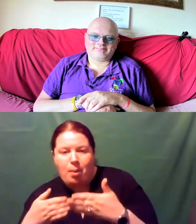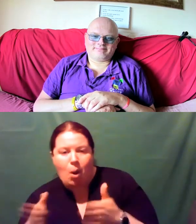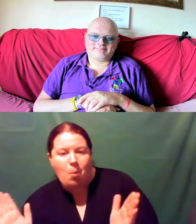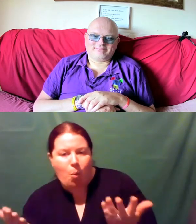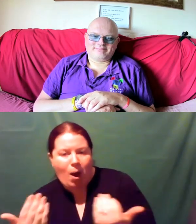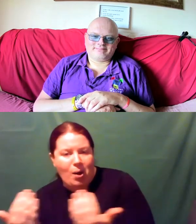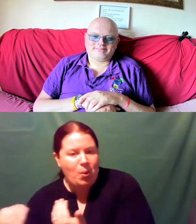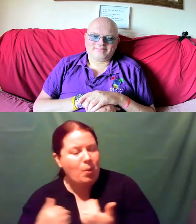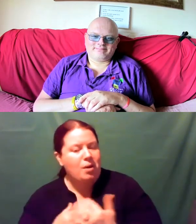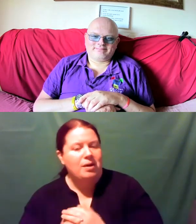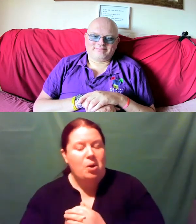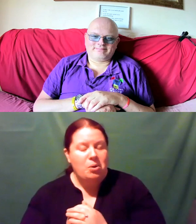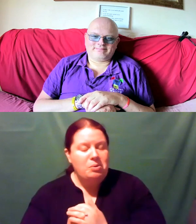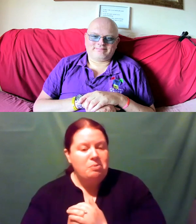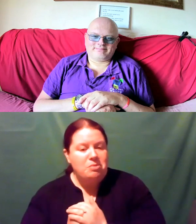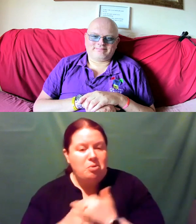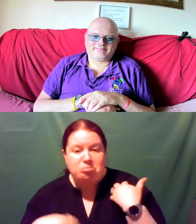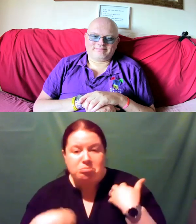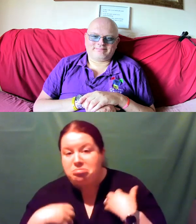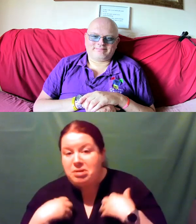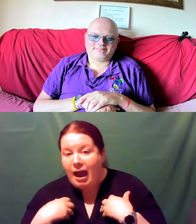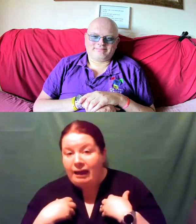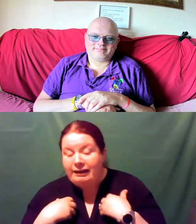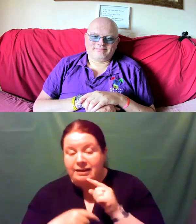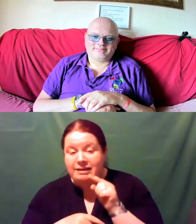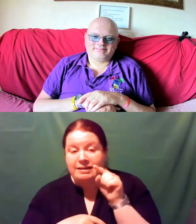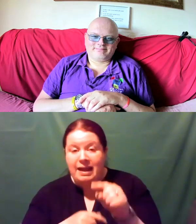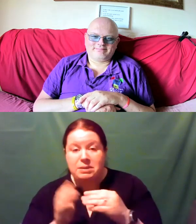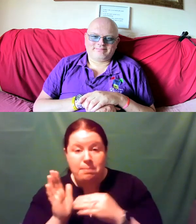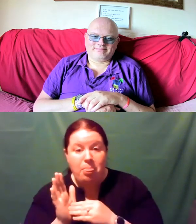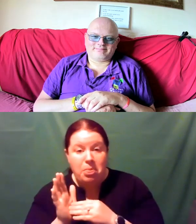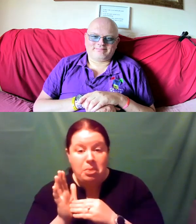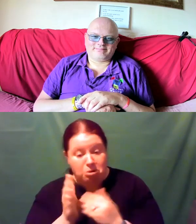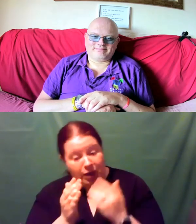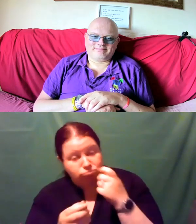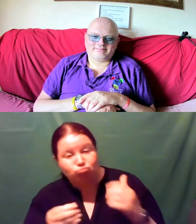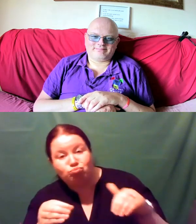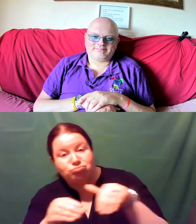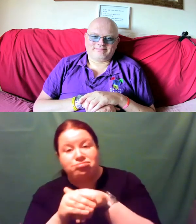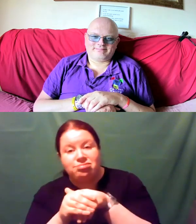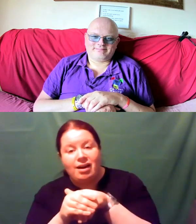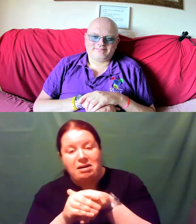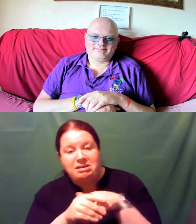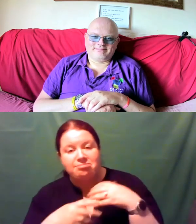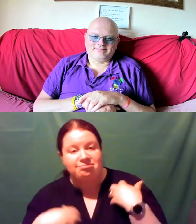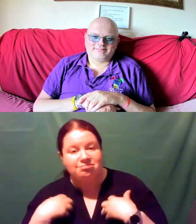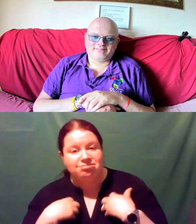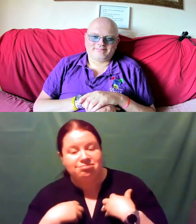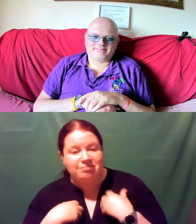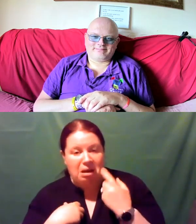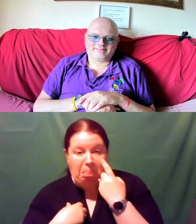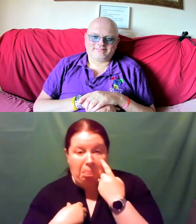that you are around and willing and able to join us next month. And we really look forward to seeing you